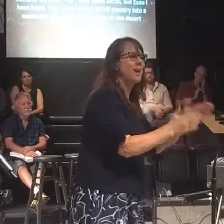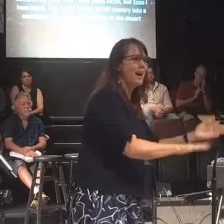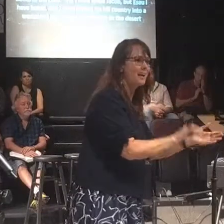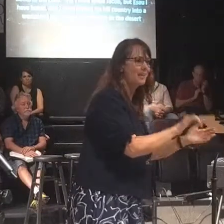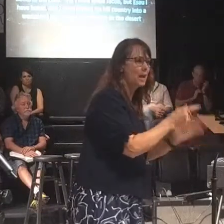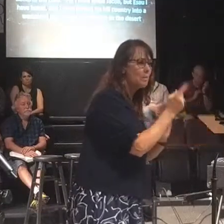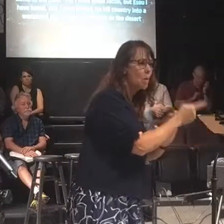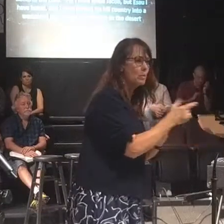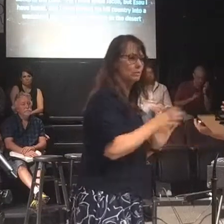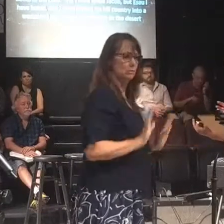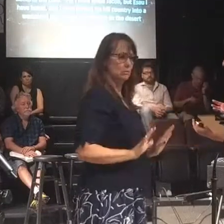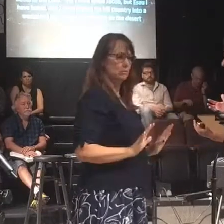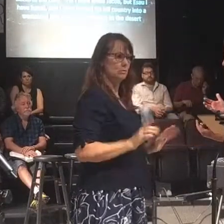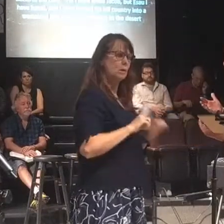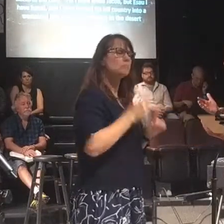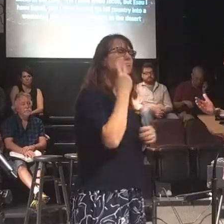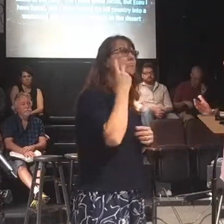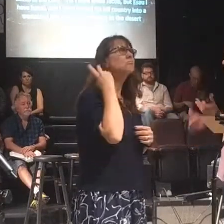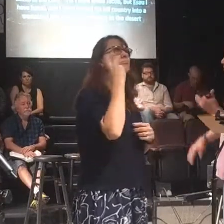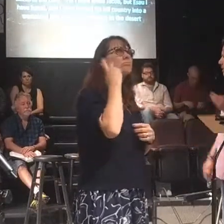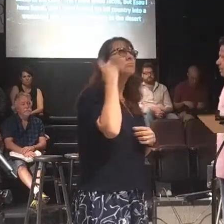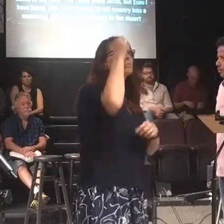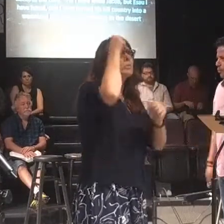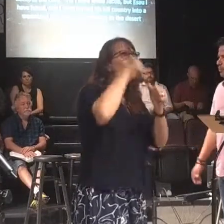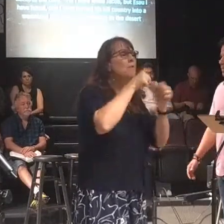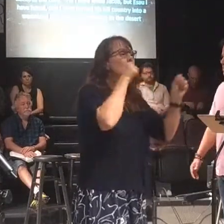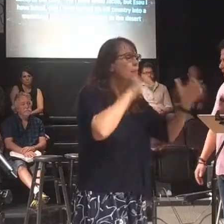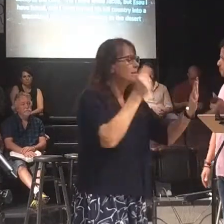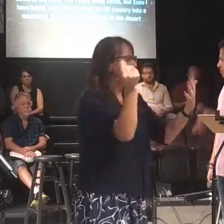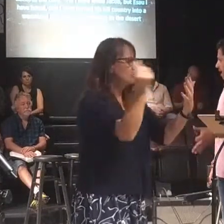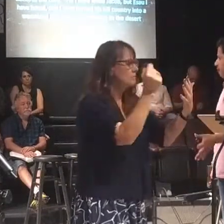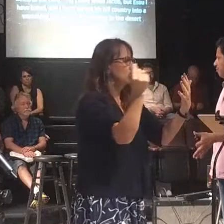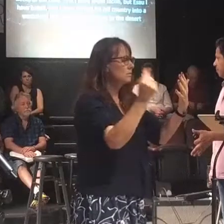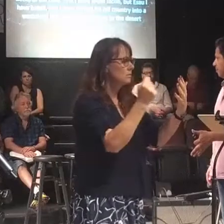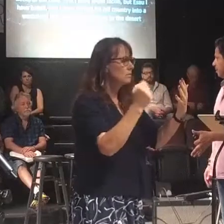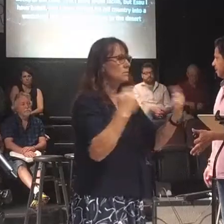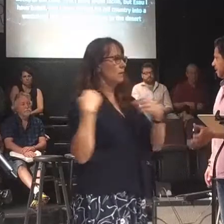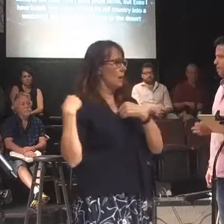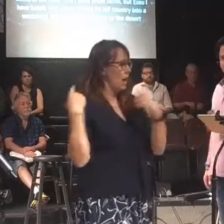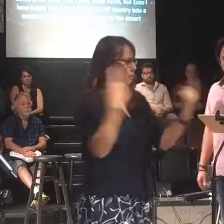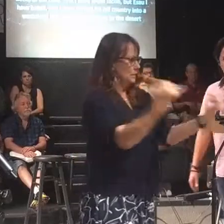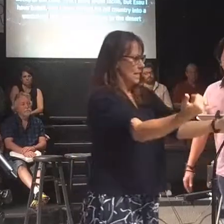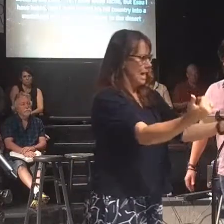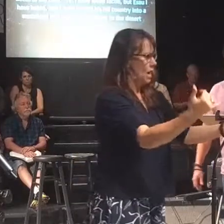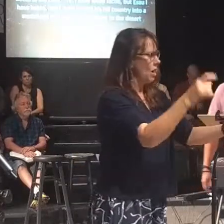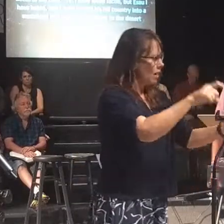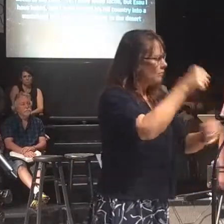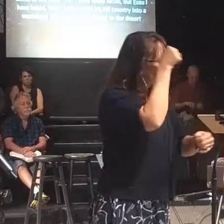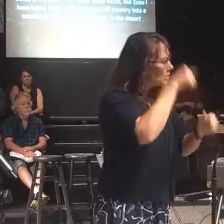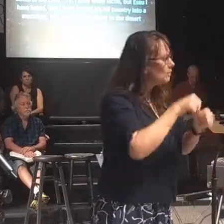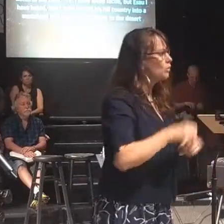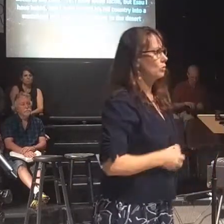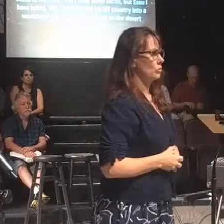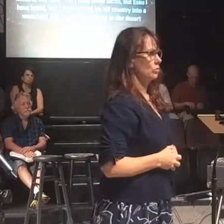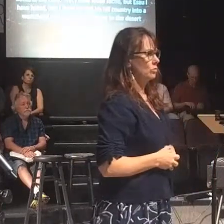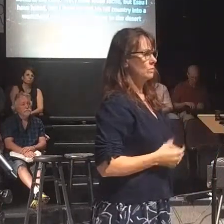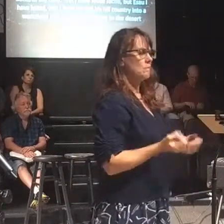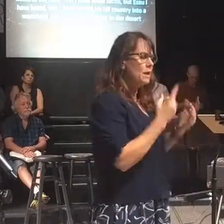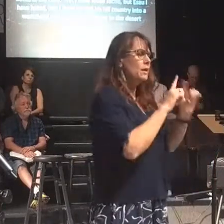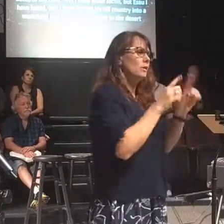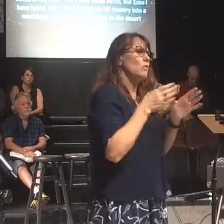don't think of, we take for granted, that we don't think that we were blessed up to now in multitudes of